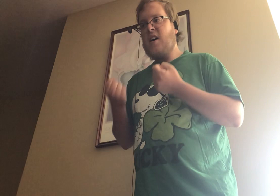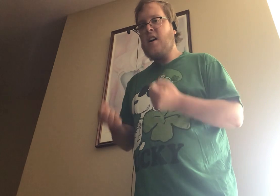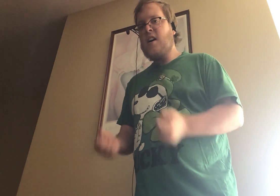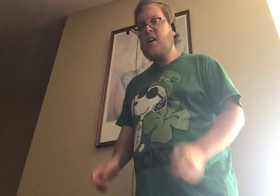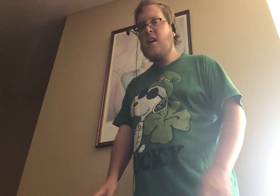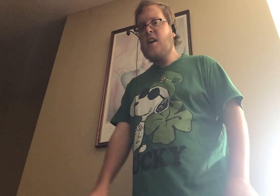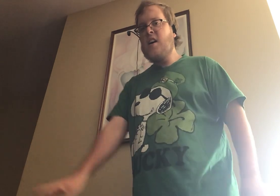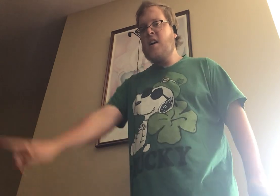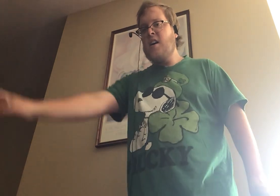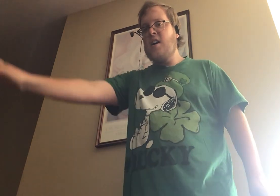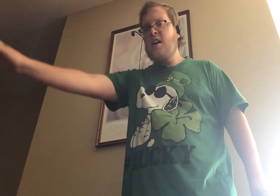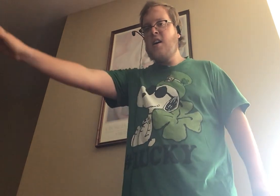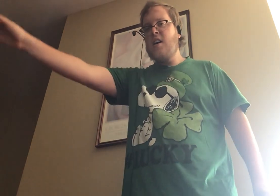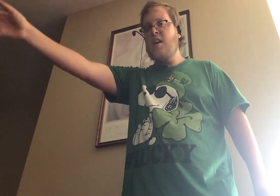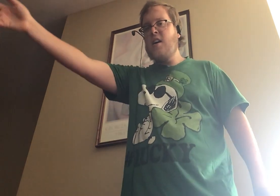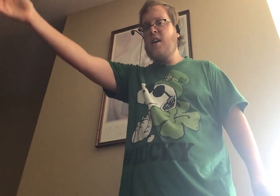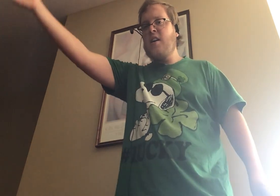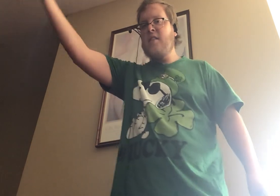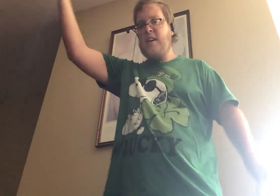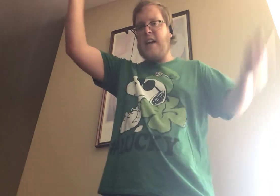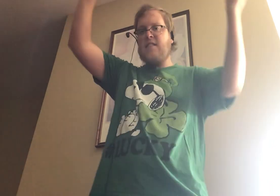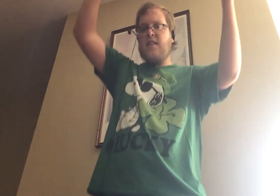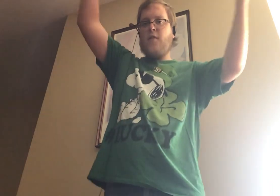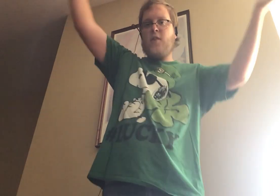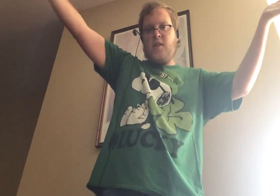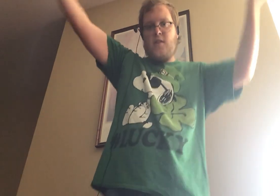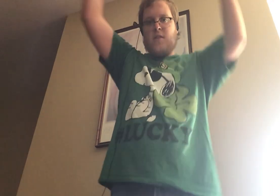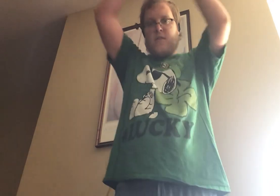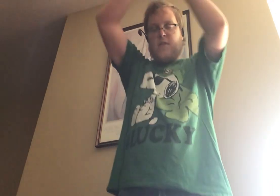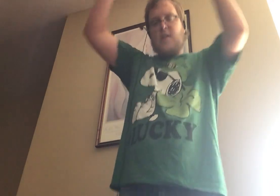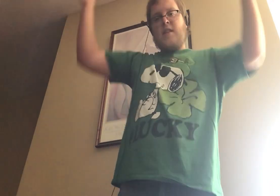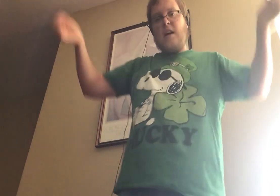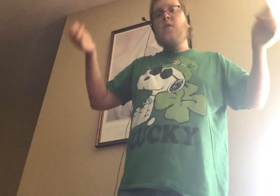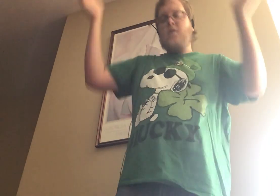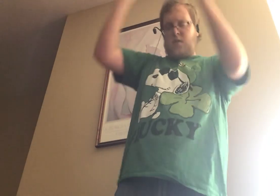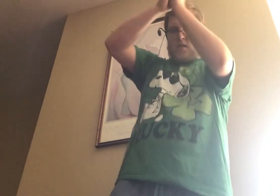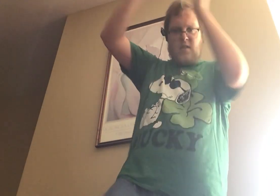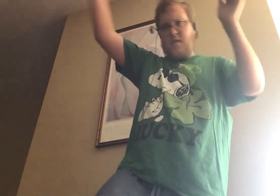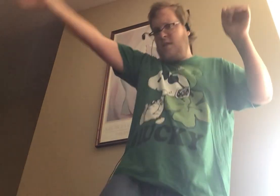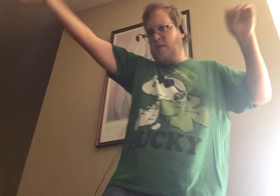Because Shit is going down Shit